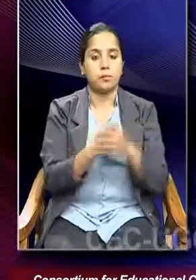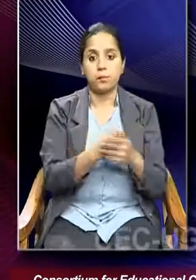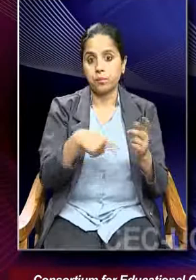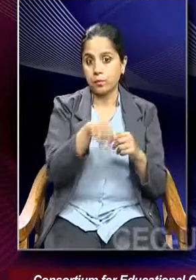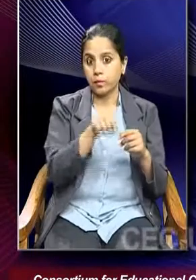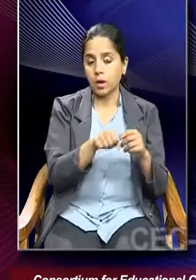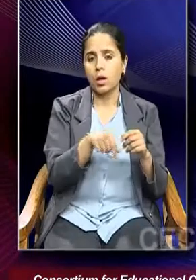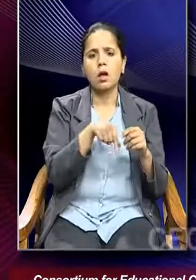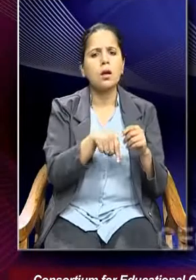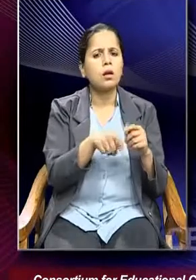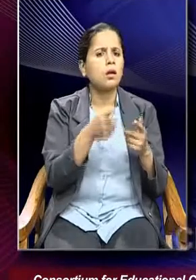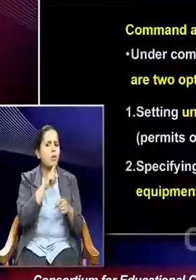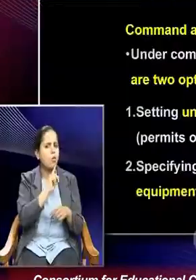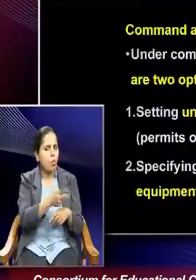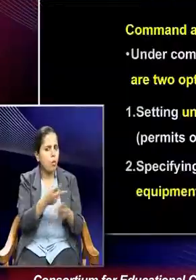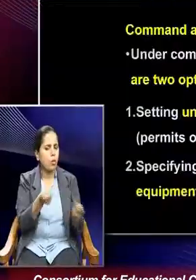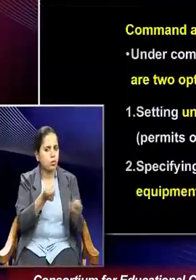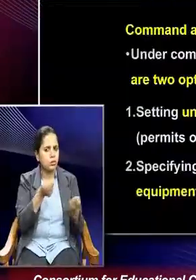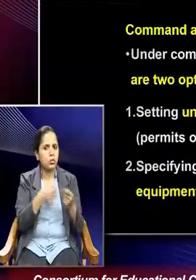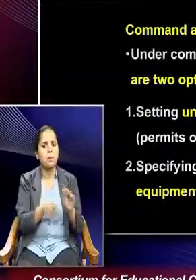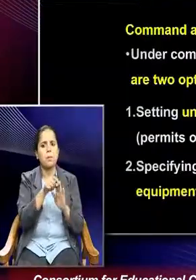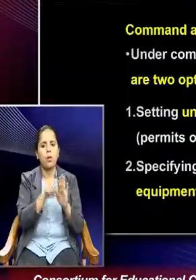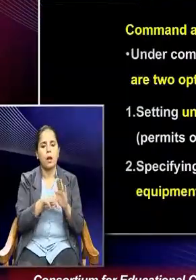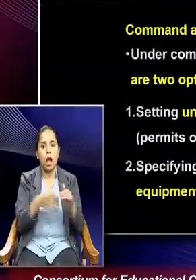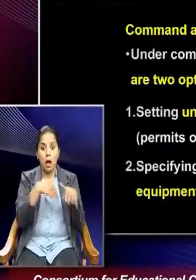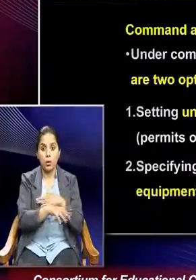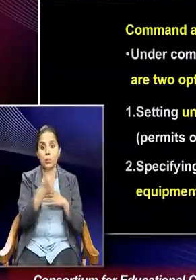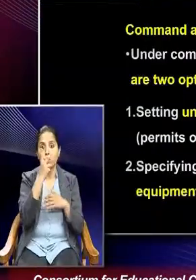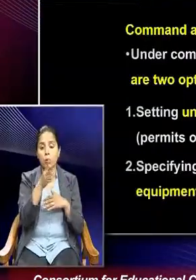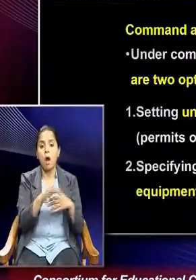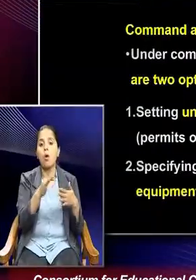policy, under this there are two options of